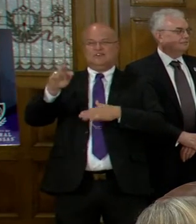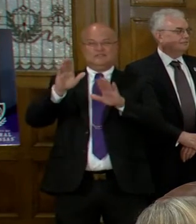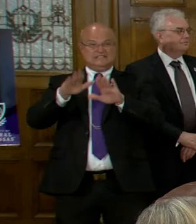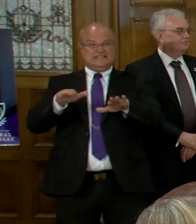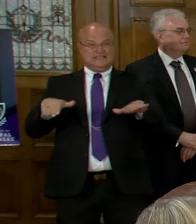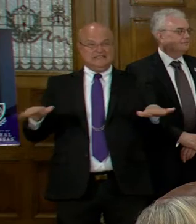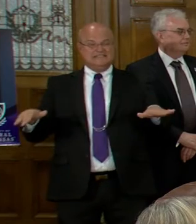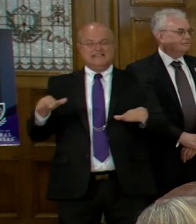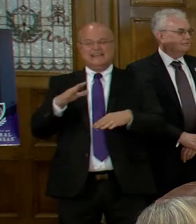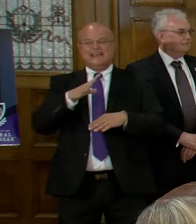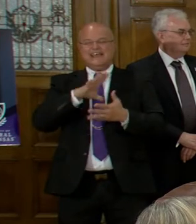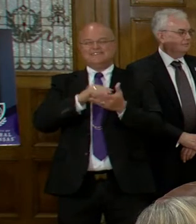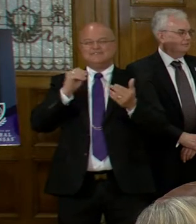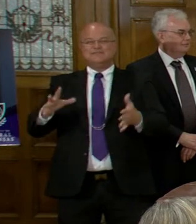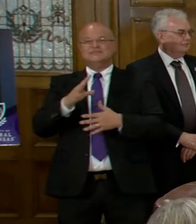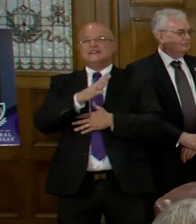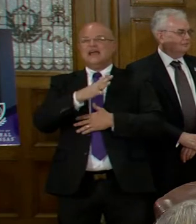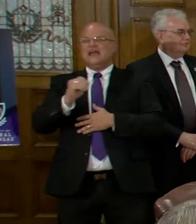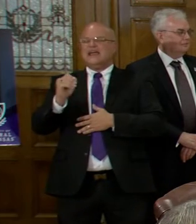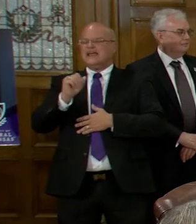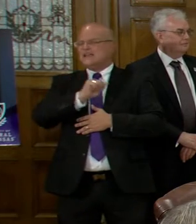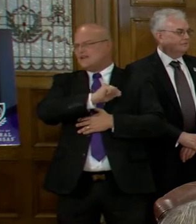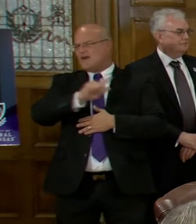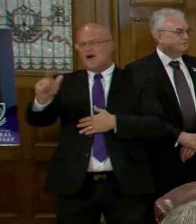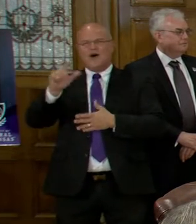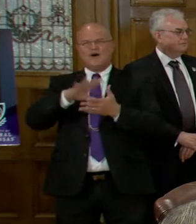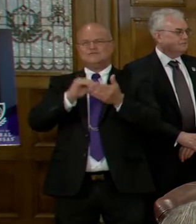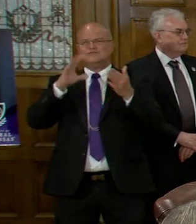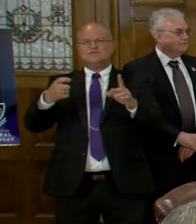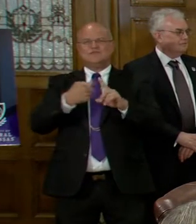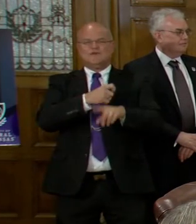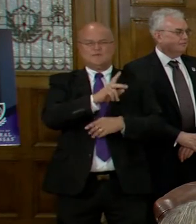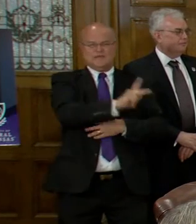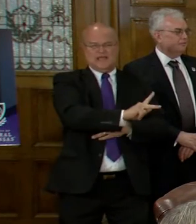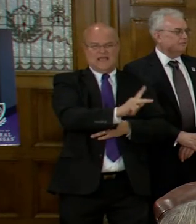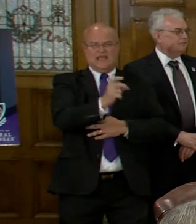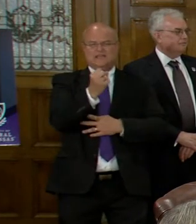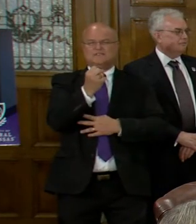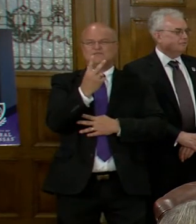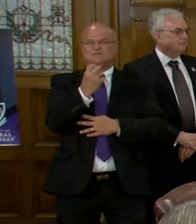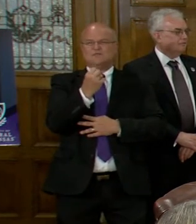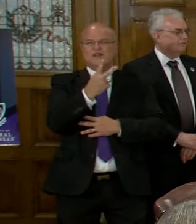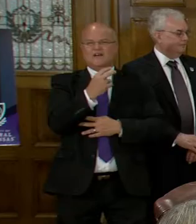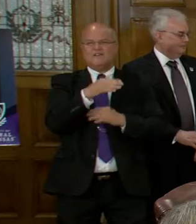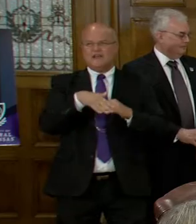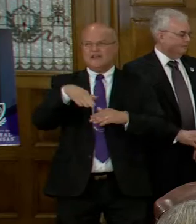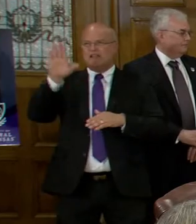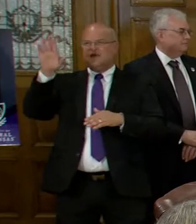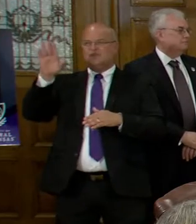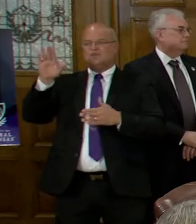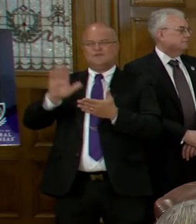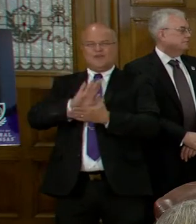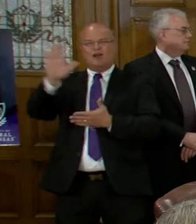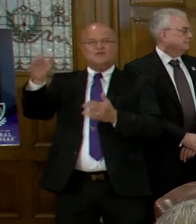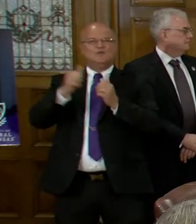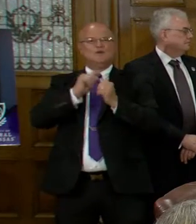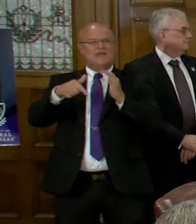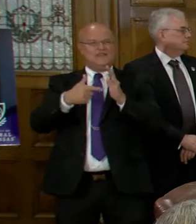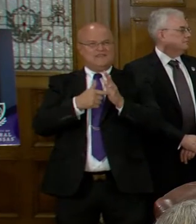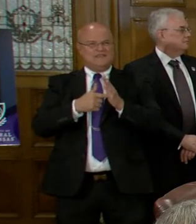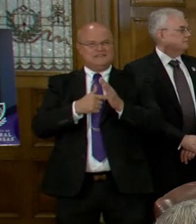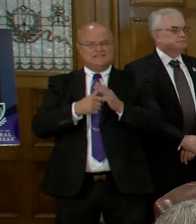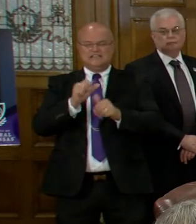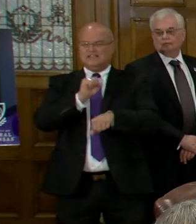kids and all students from K-12 and up through higher ed with this